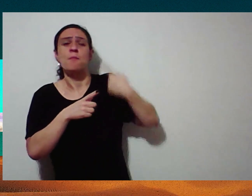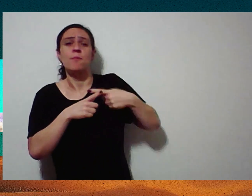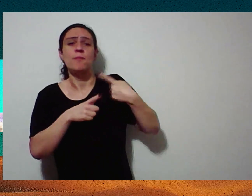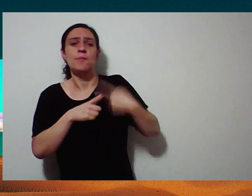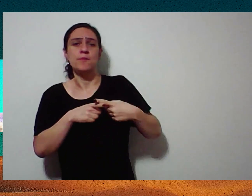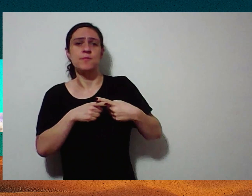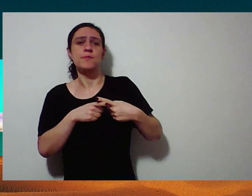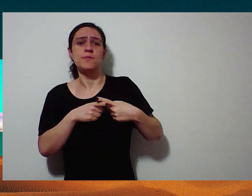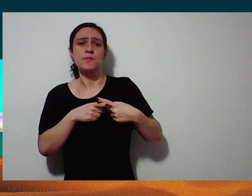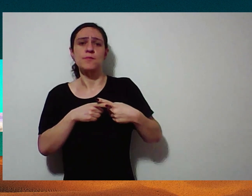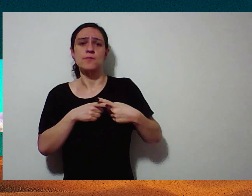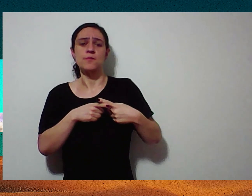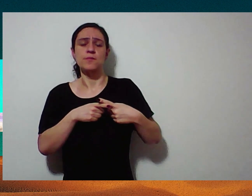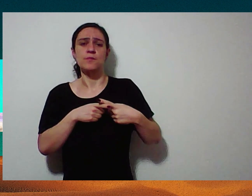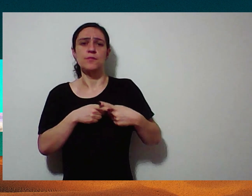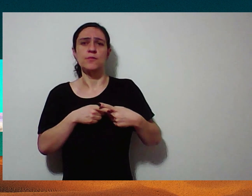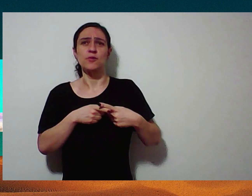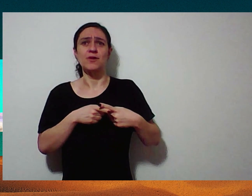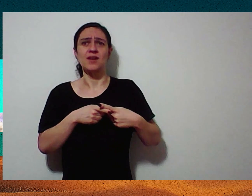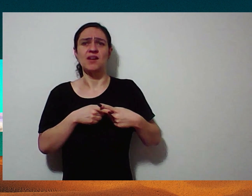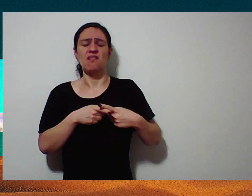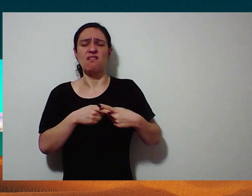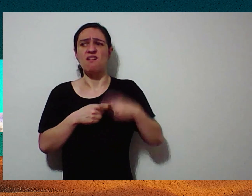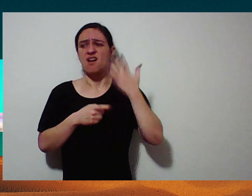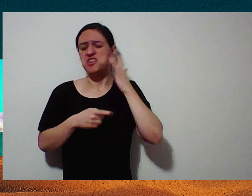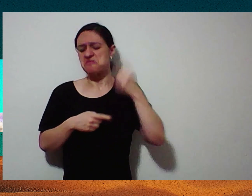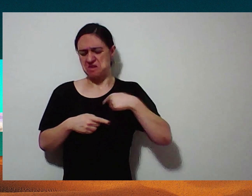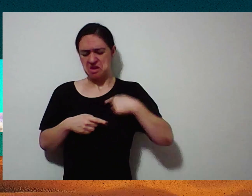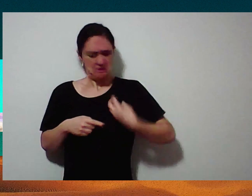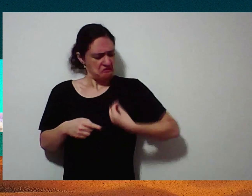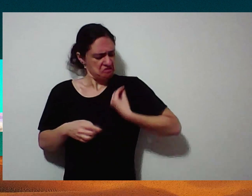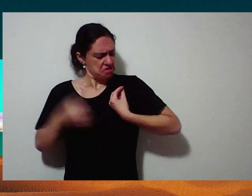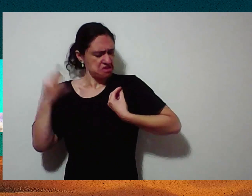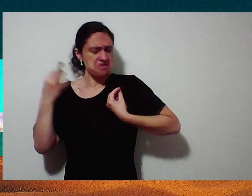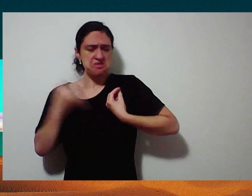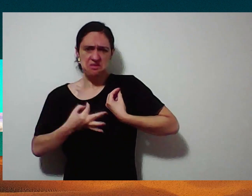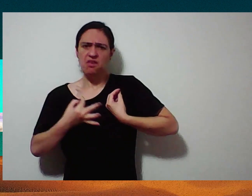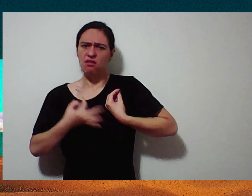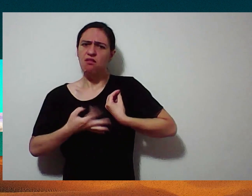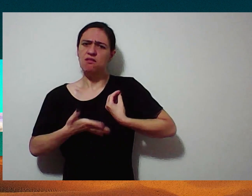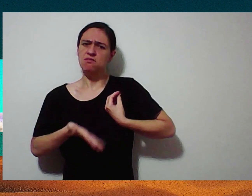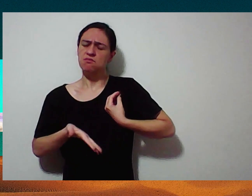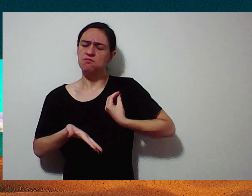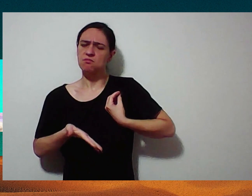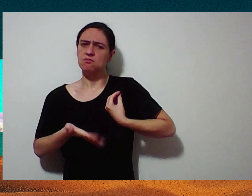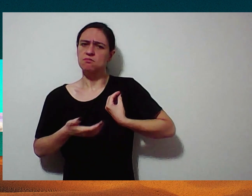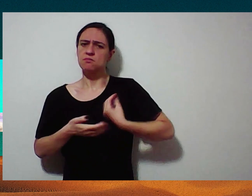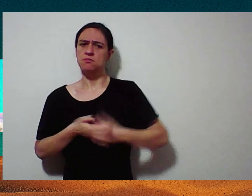olhos uma vida justa. At his own eyes, he lived a righteous life.